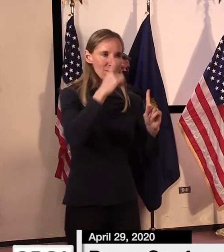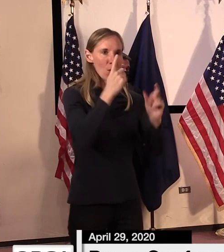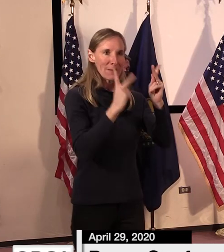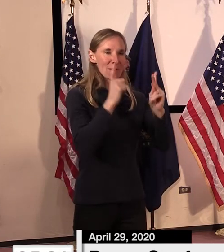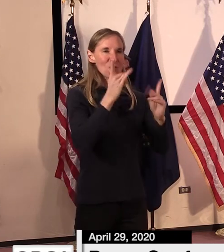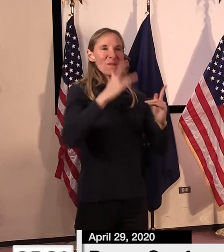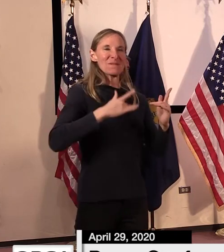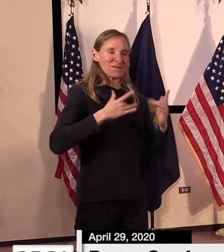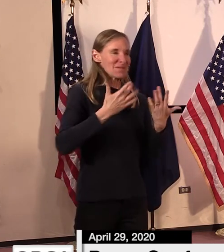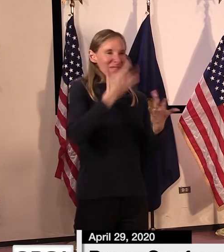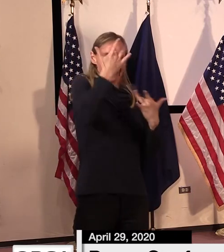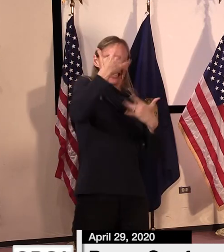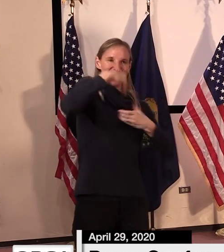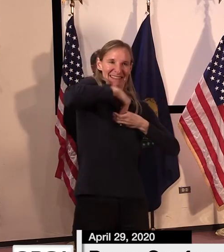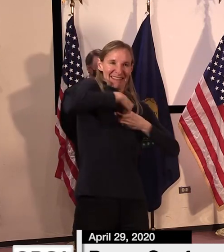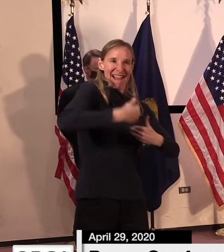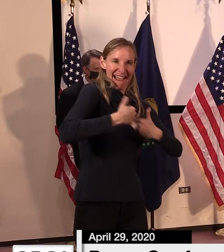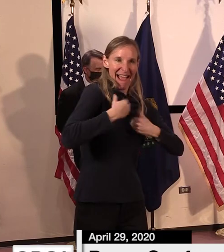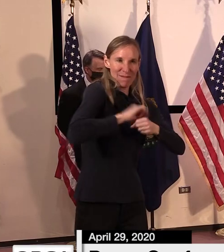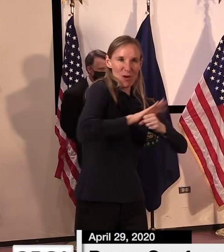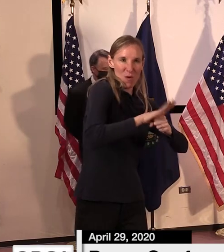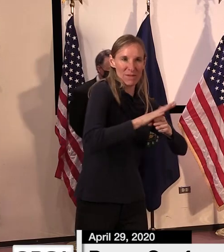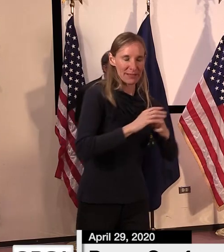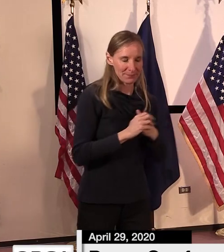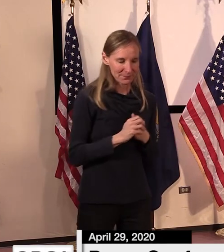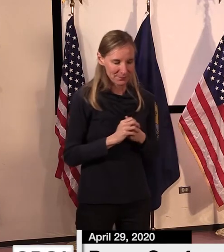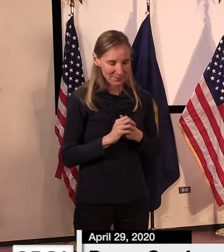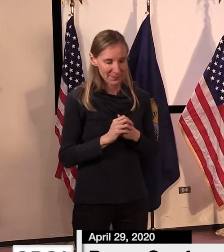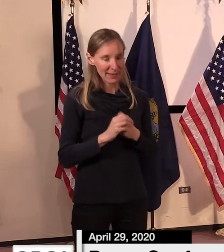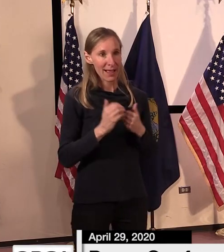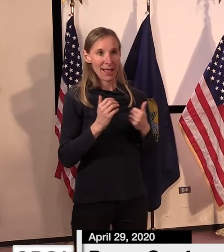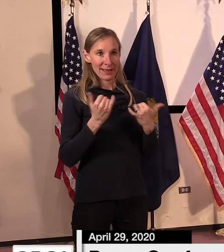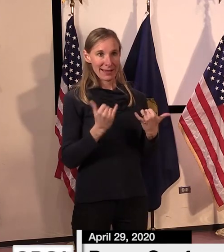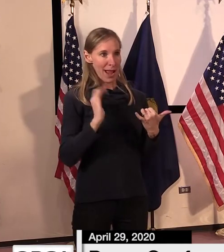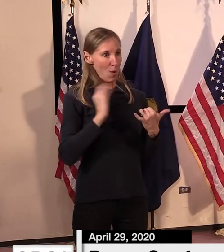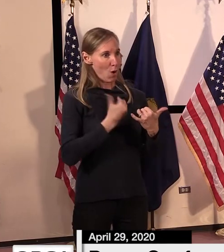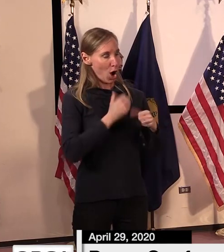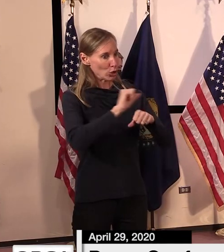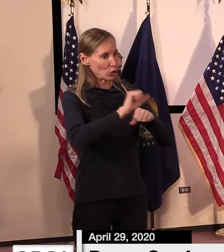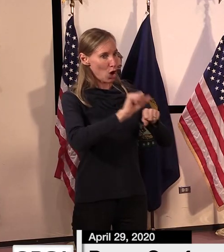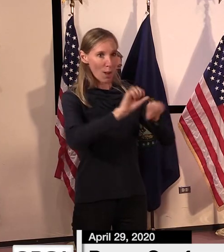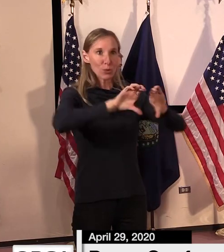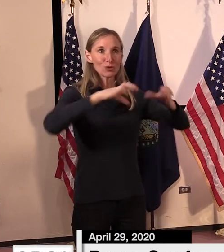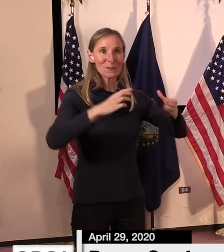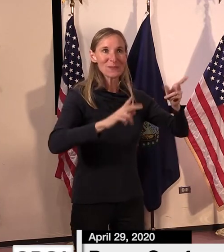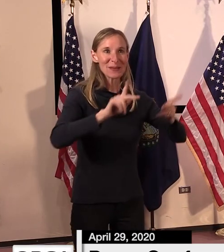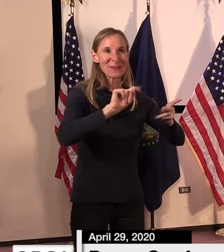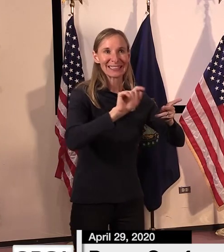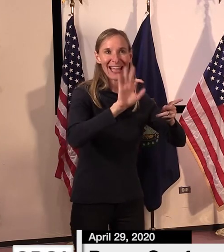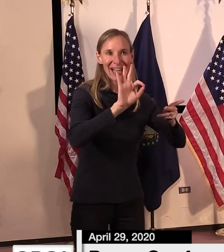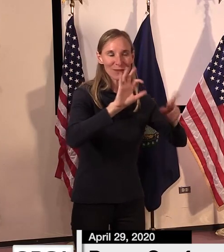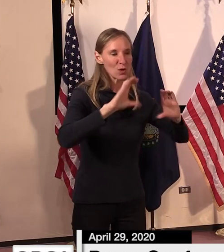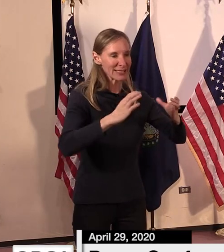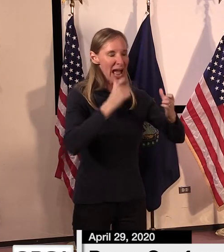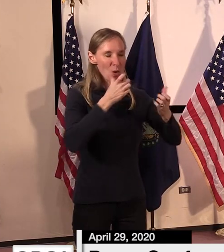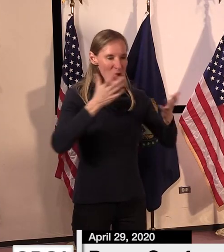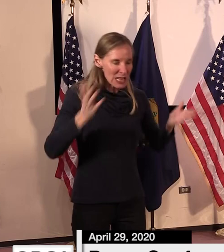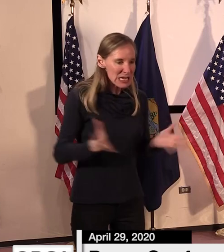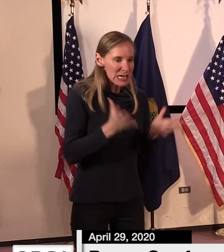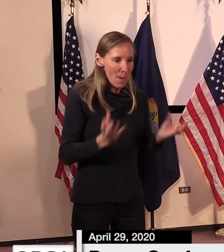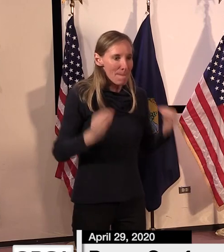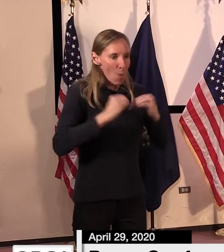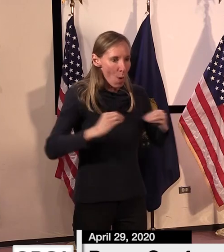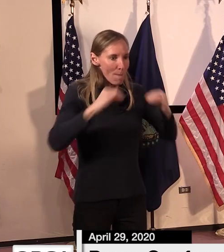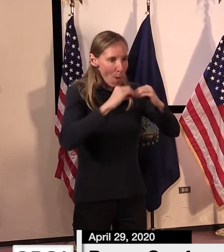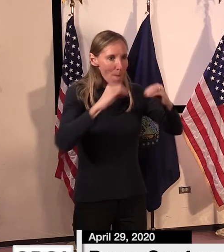recently. The work of the task force now will be to oversee our next big push to expand testing even